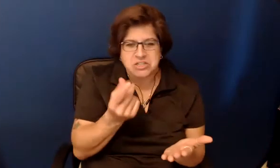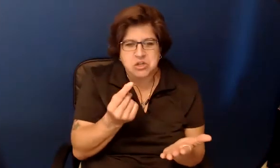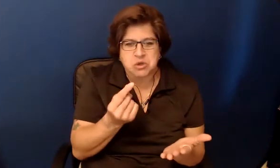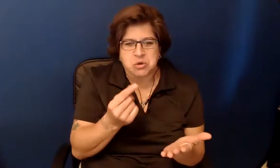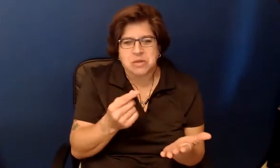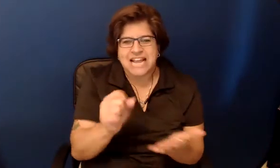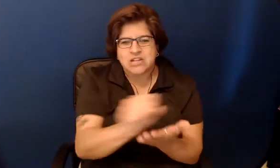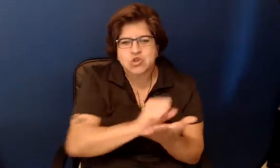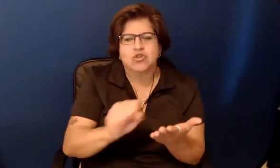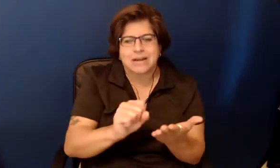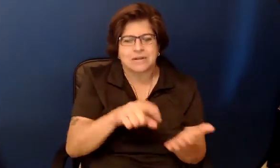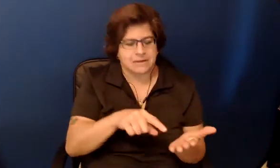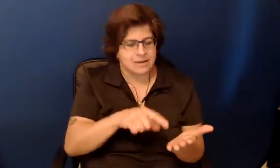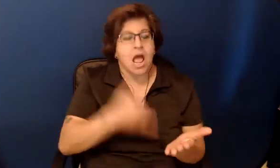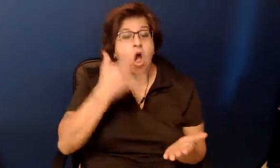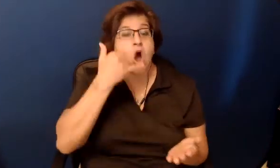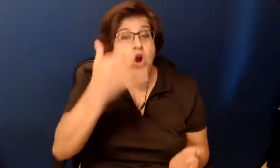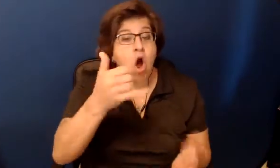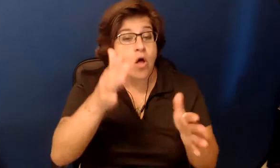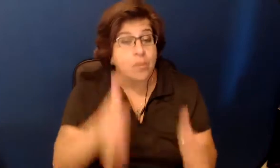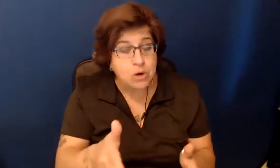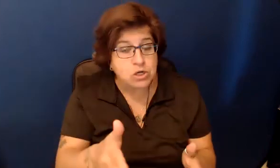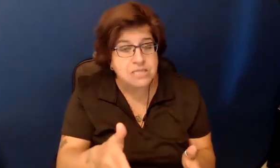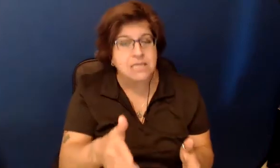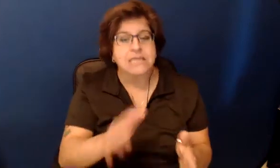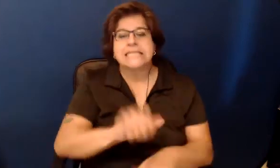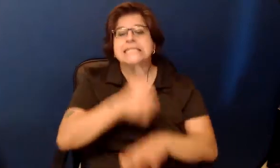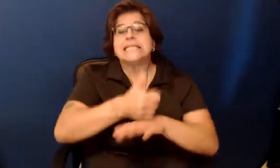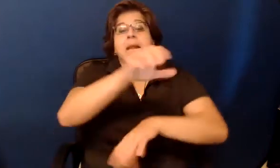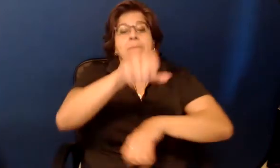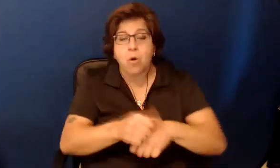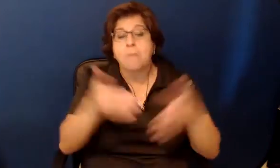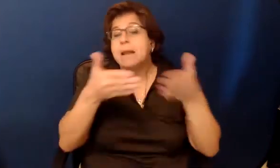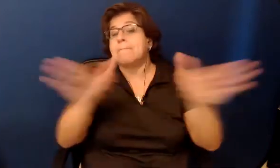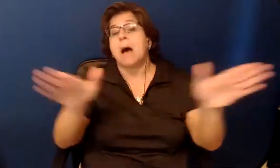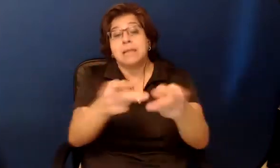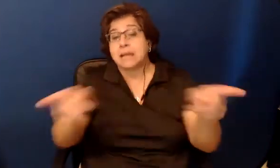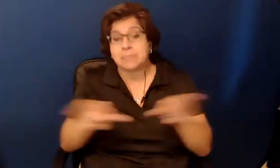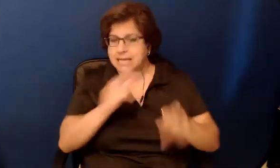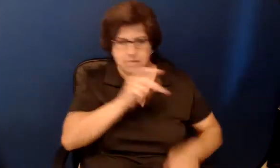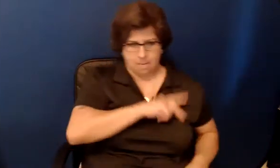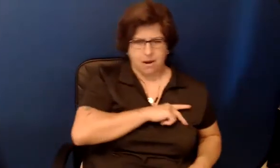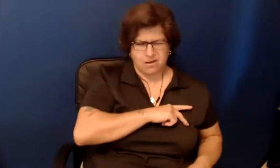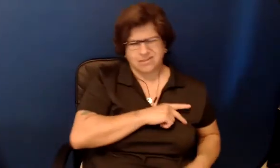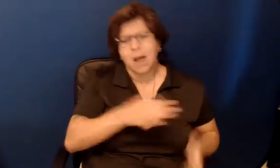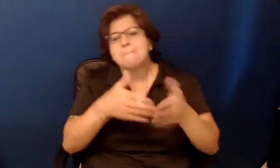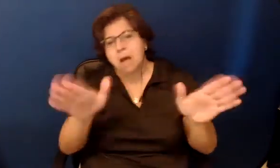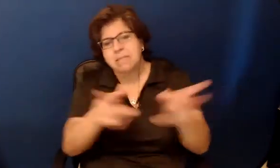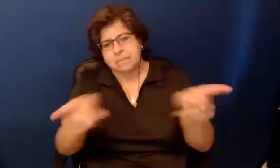was to call the person, make an appointment, and it was not in a personal or private location. It was in a public